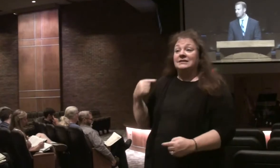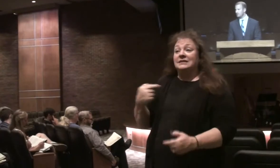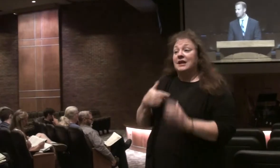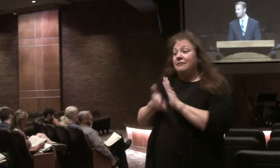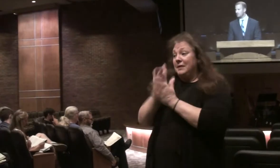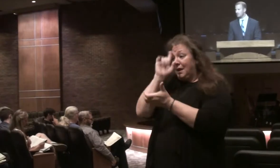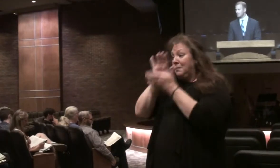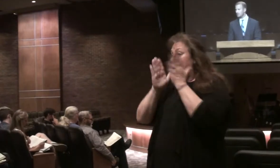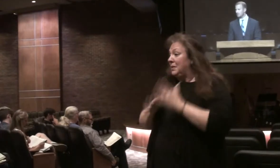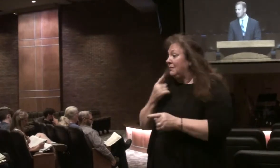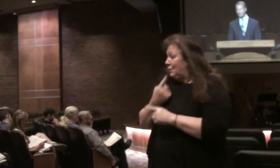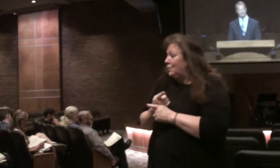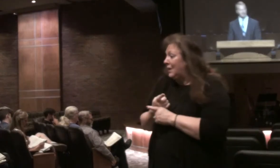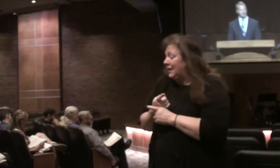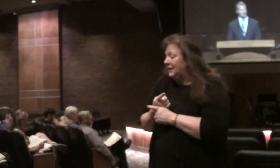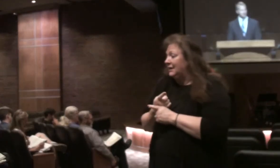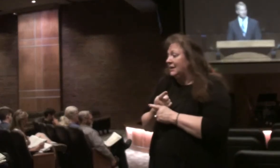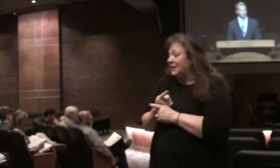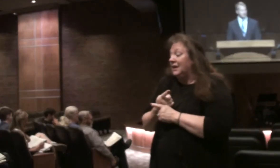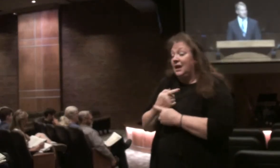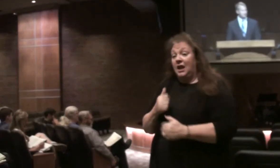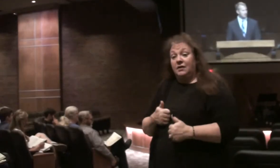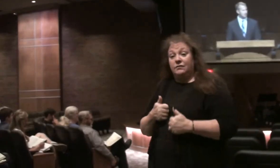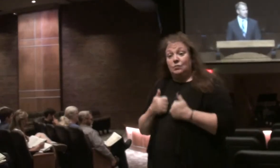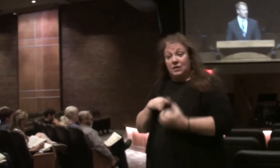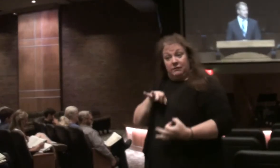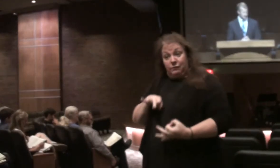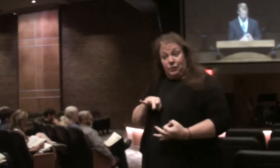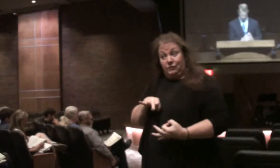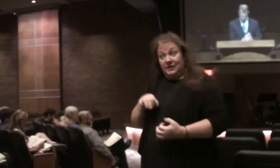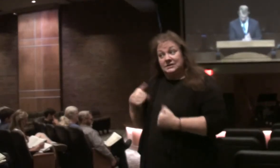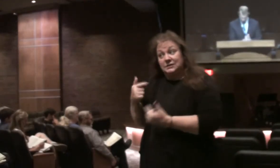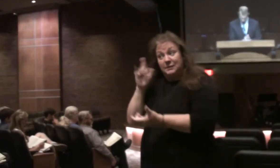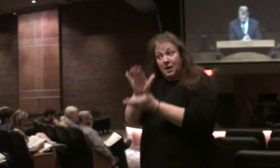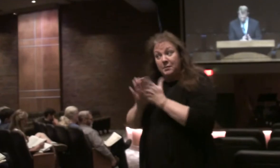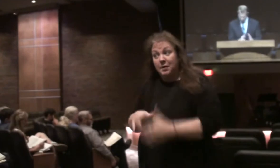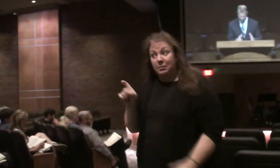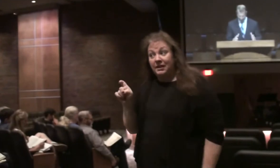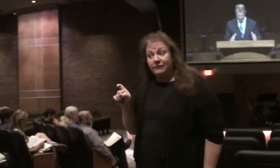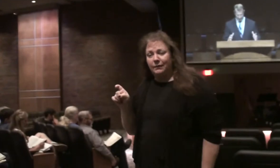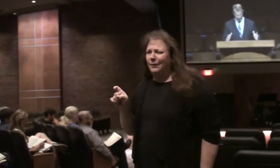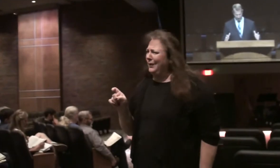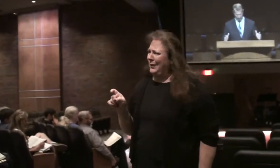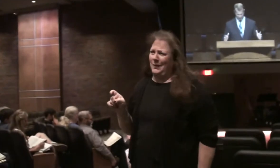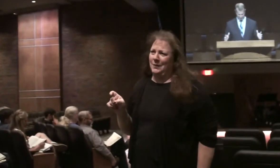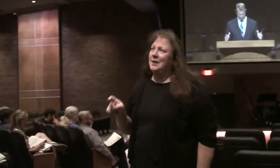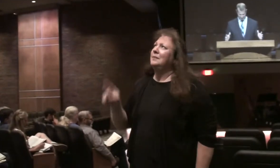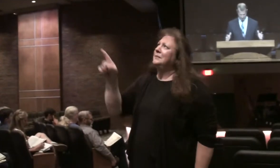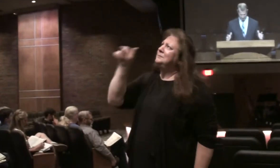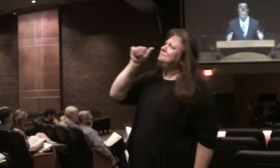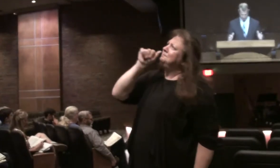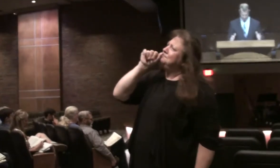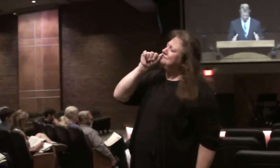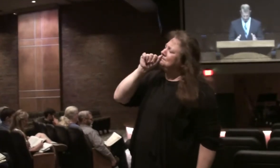right? None of us have lived perfectly since we've been believers, but the Lord is patient with us.